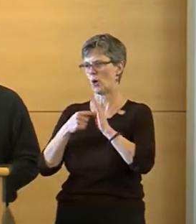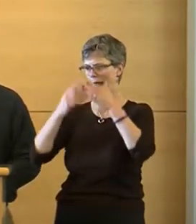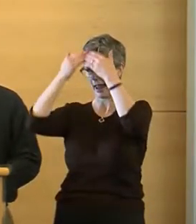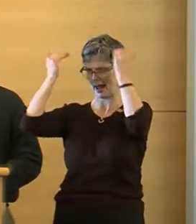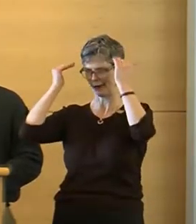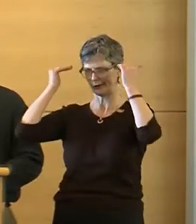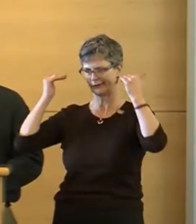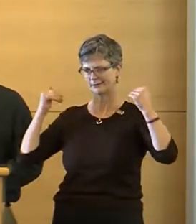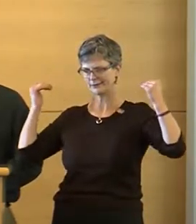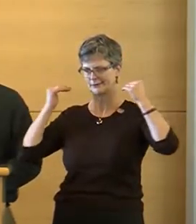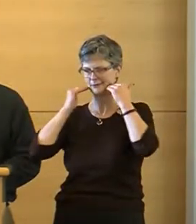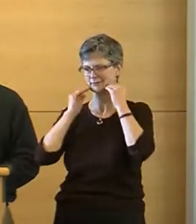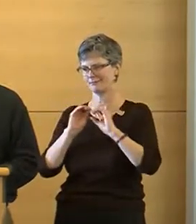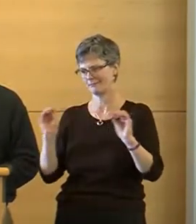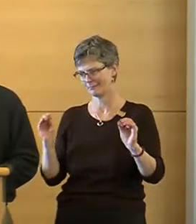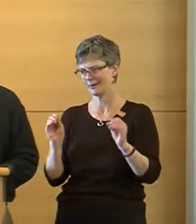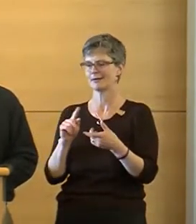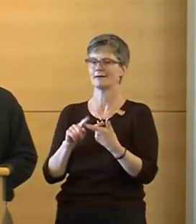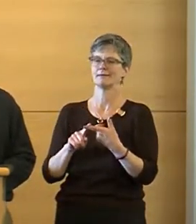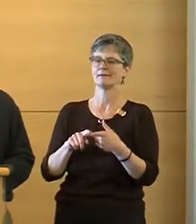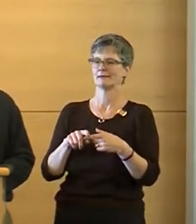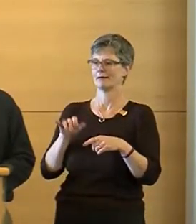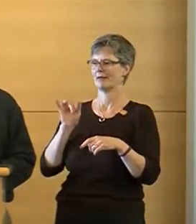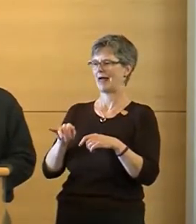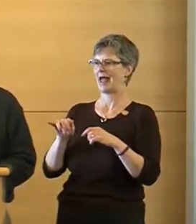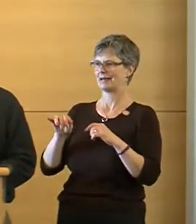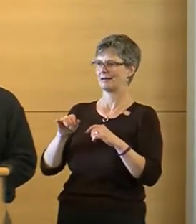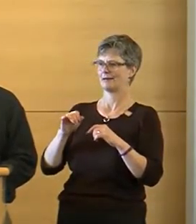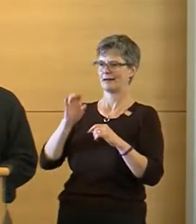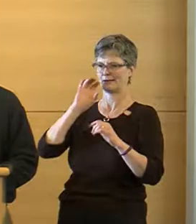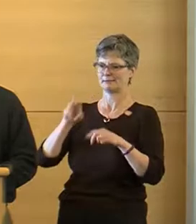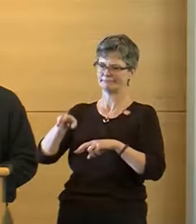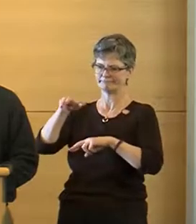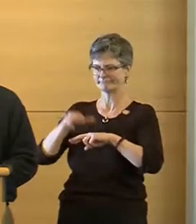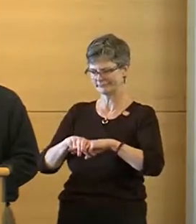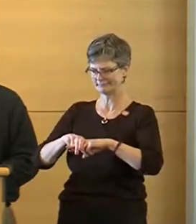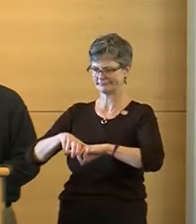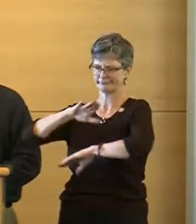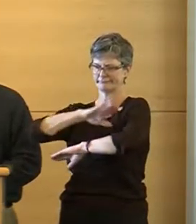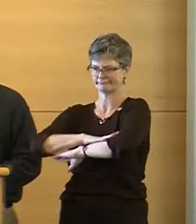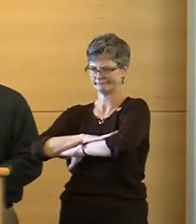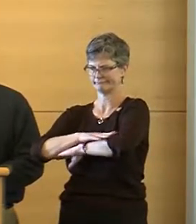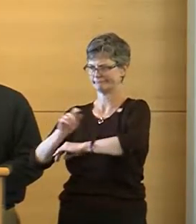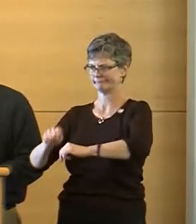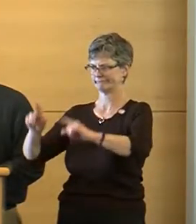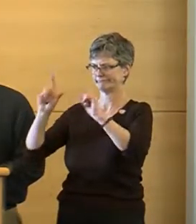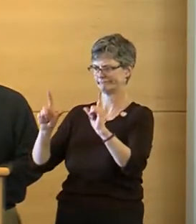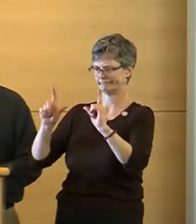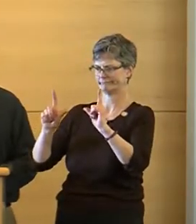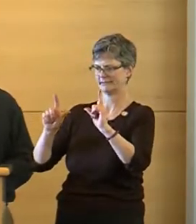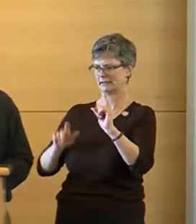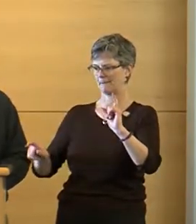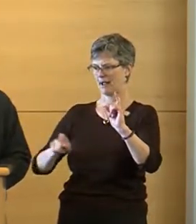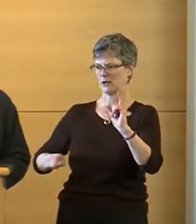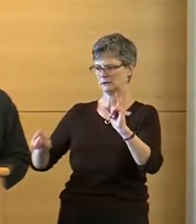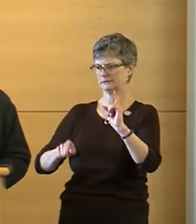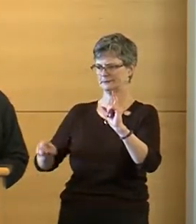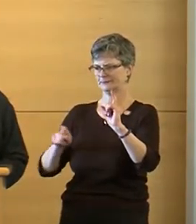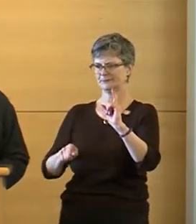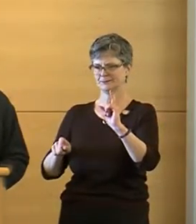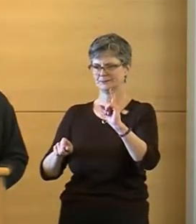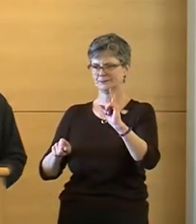a typical computer user? Where here we have a slide that has a silhouette of a person, seems to be male,